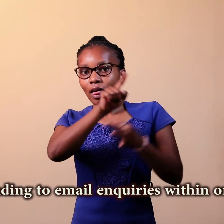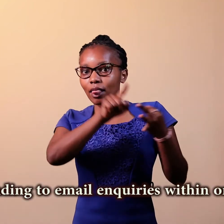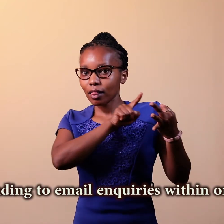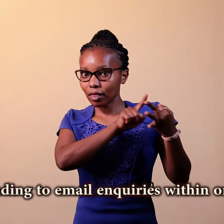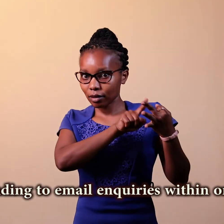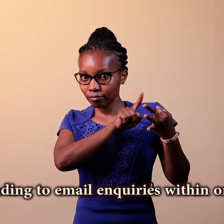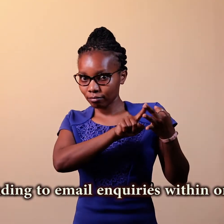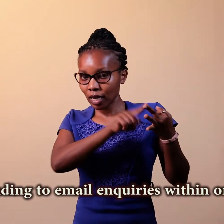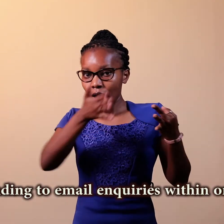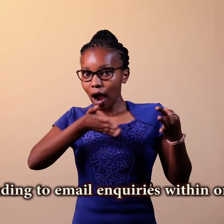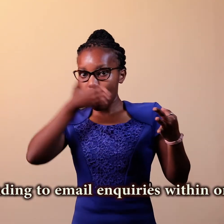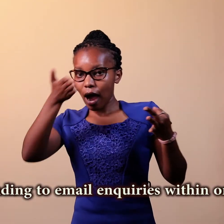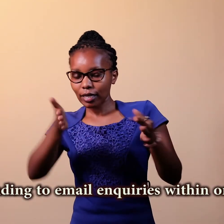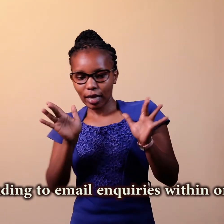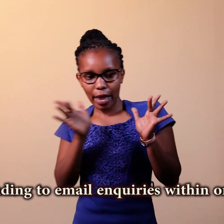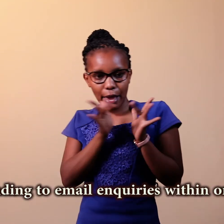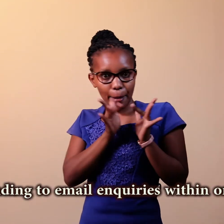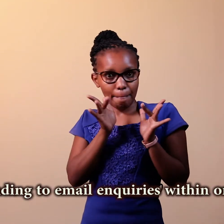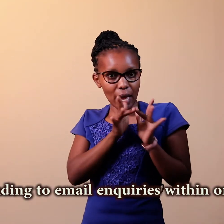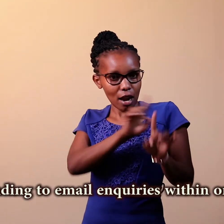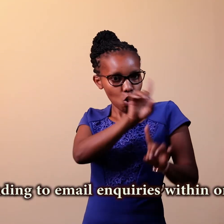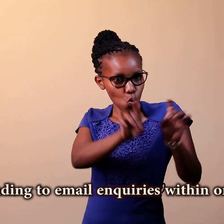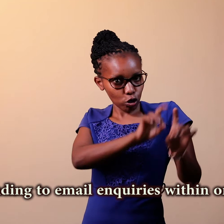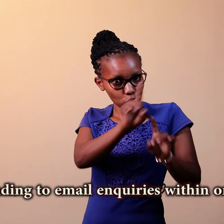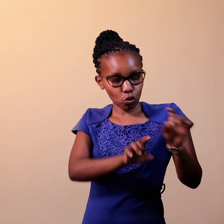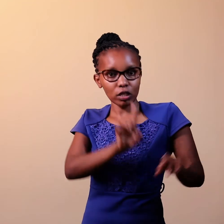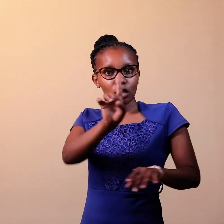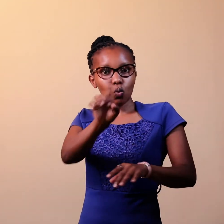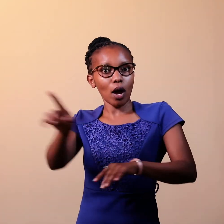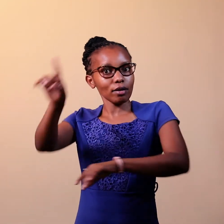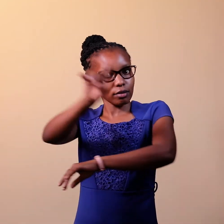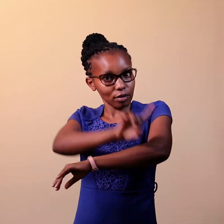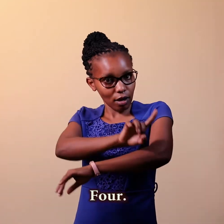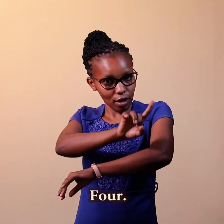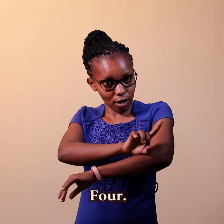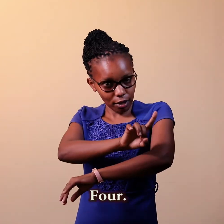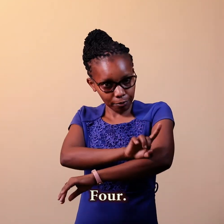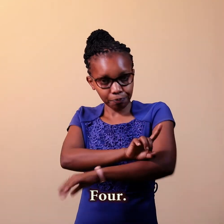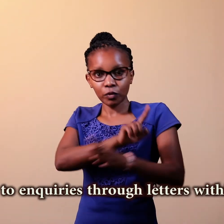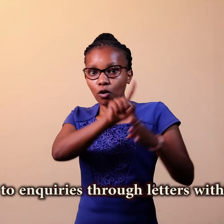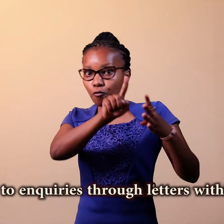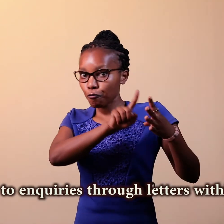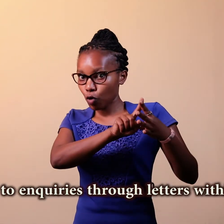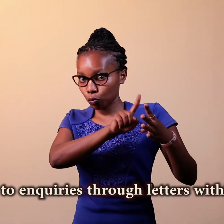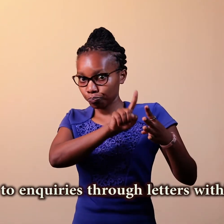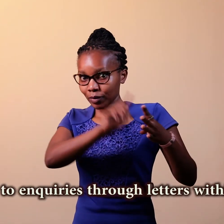responding to email inquiries within one day. Four, responding to